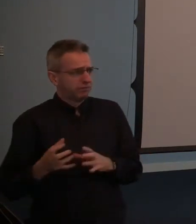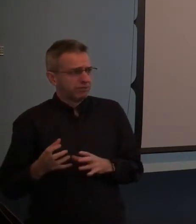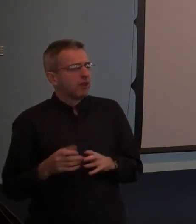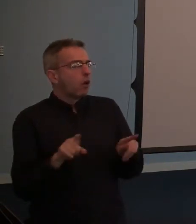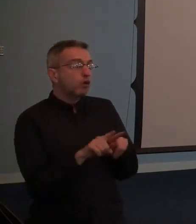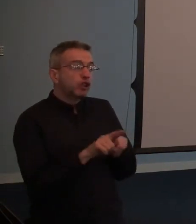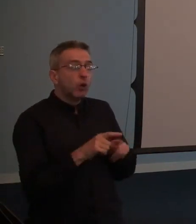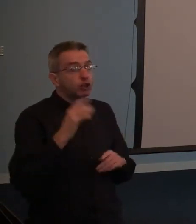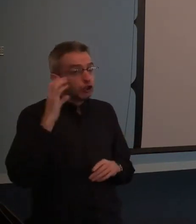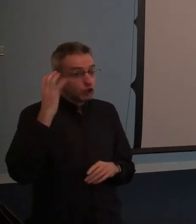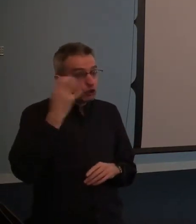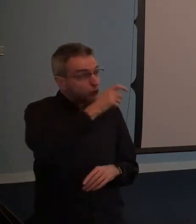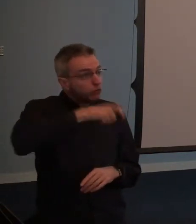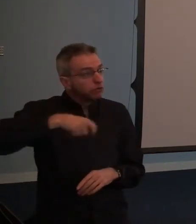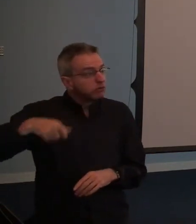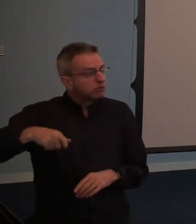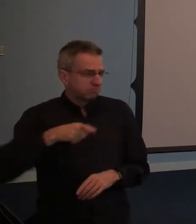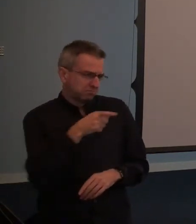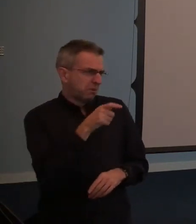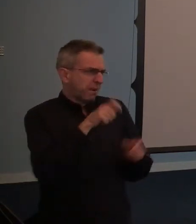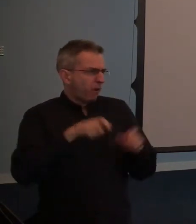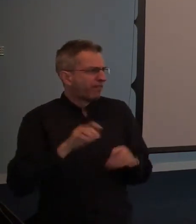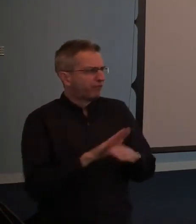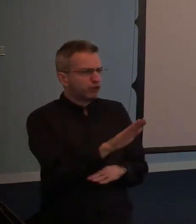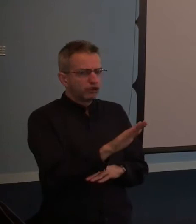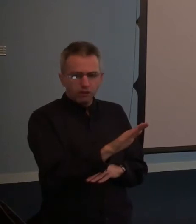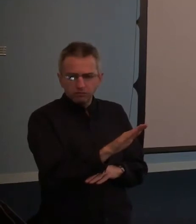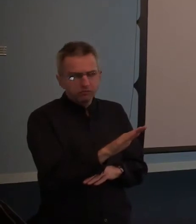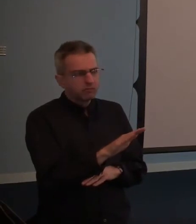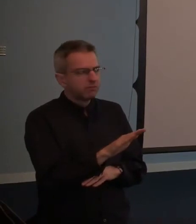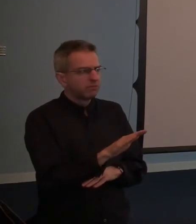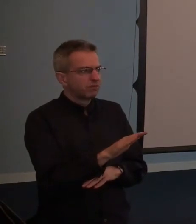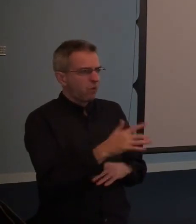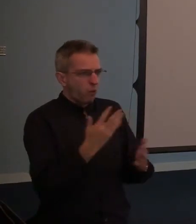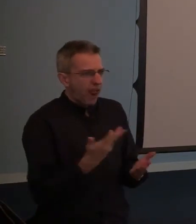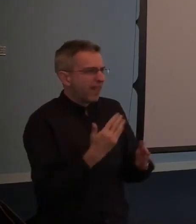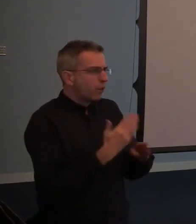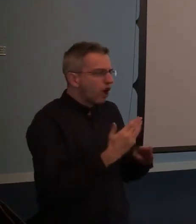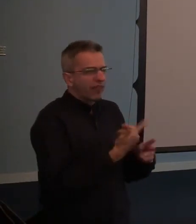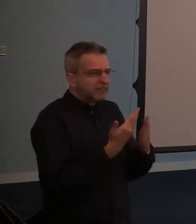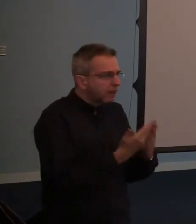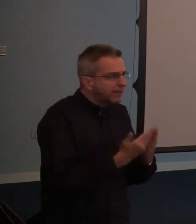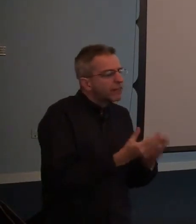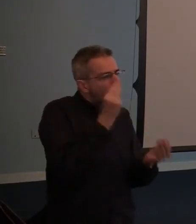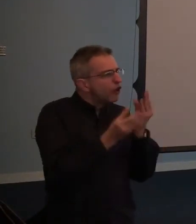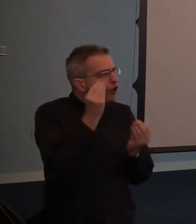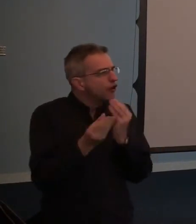easy for us to access them, and also, students, young people now will become